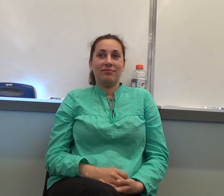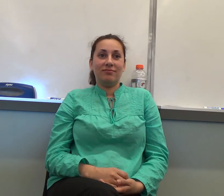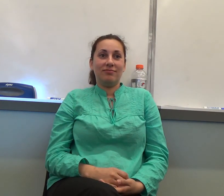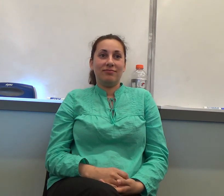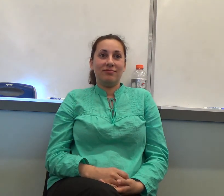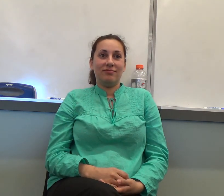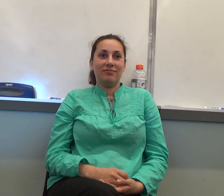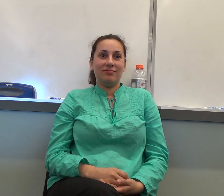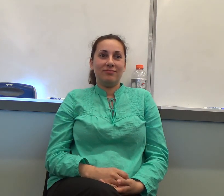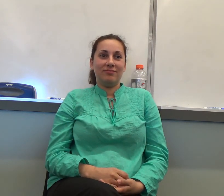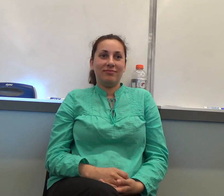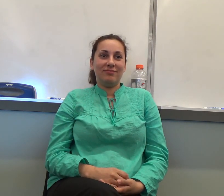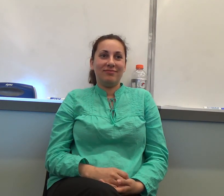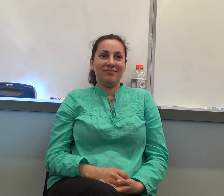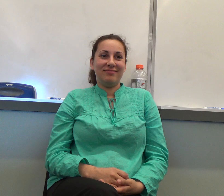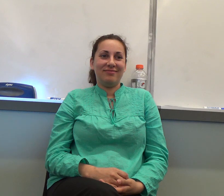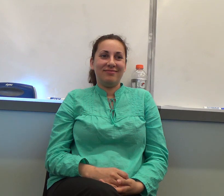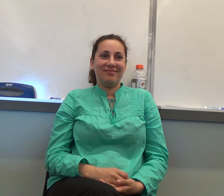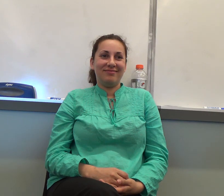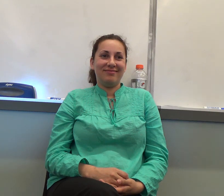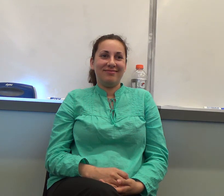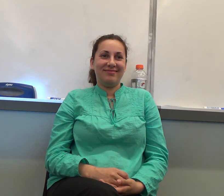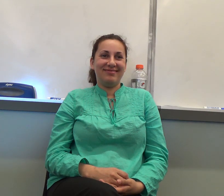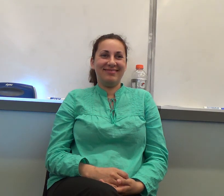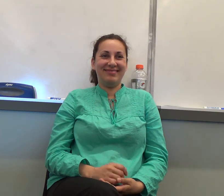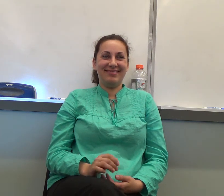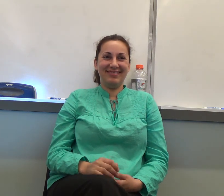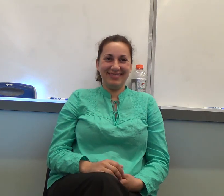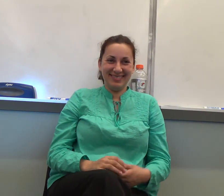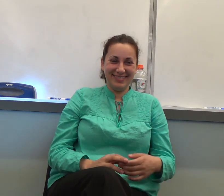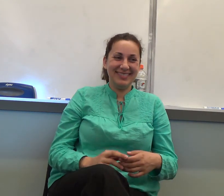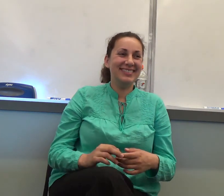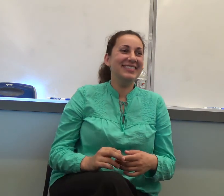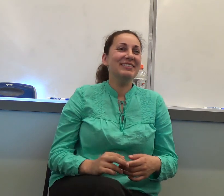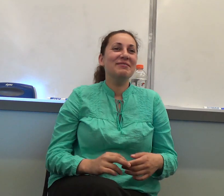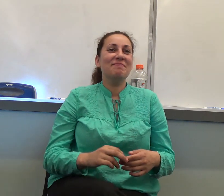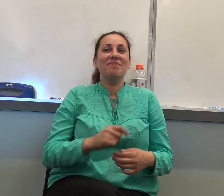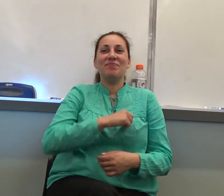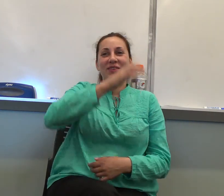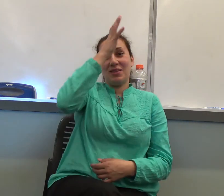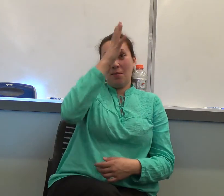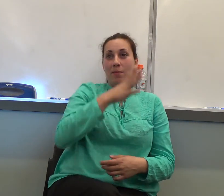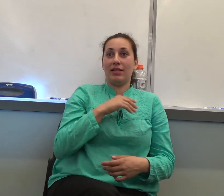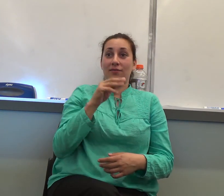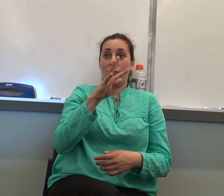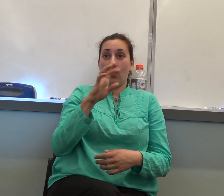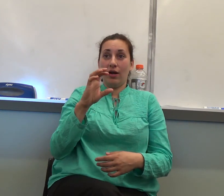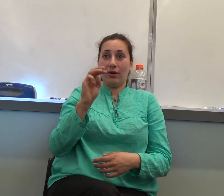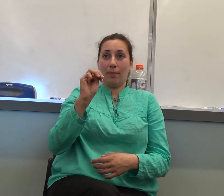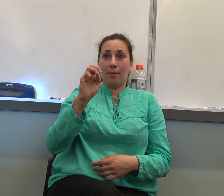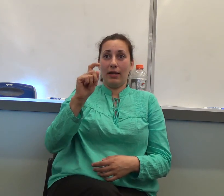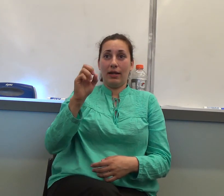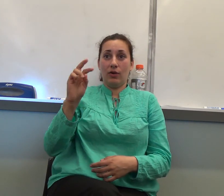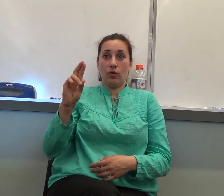In a recent year, the world record time in the men's 400-meter run was 43.2 seconds.